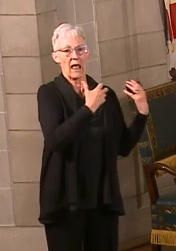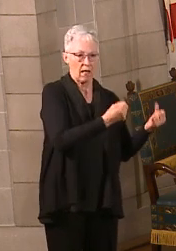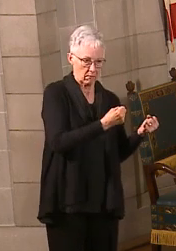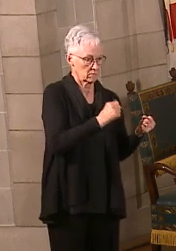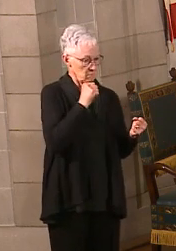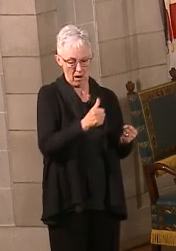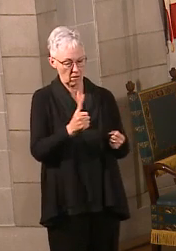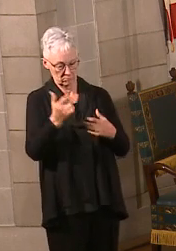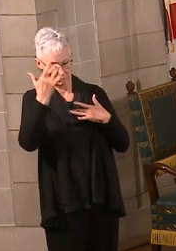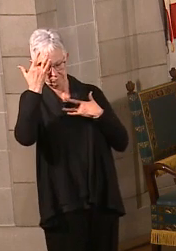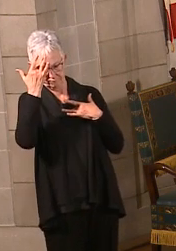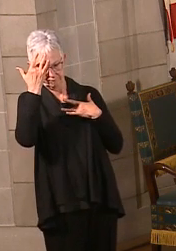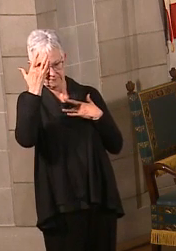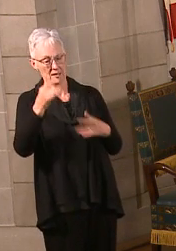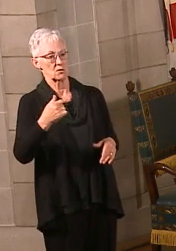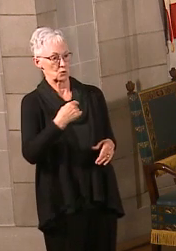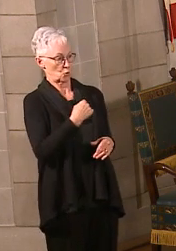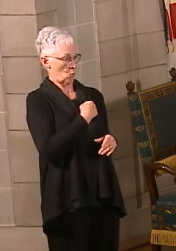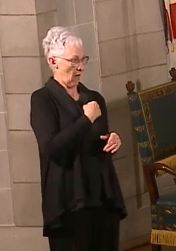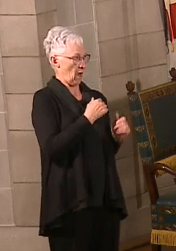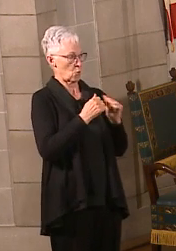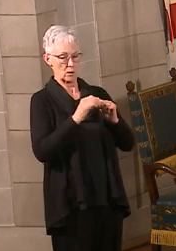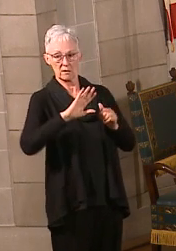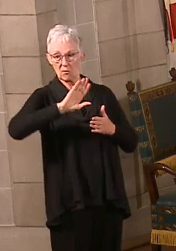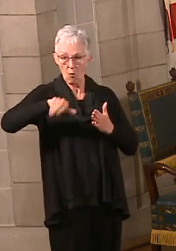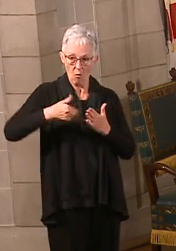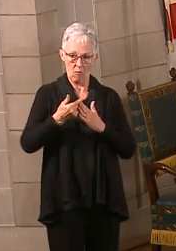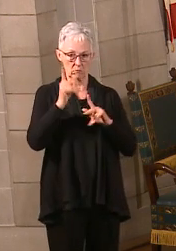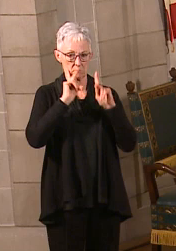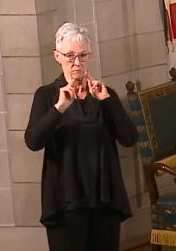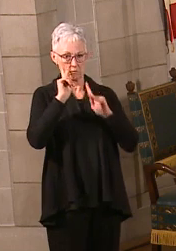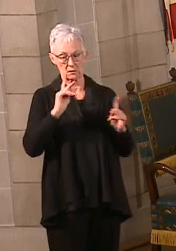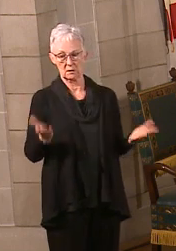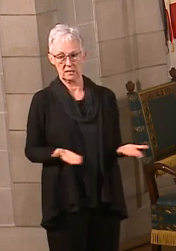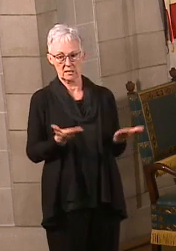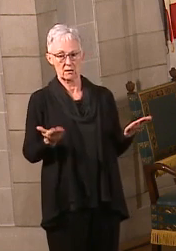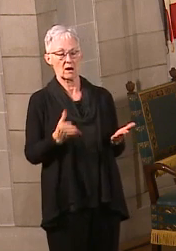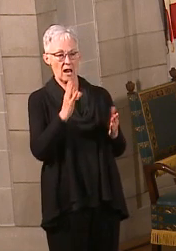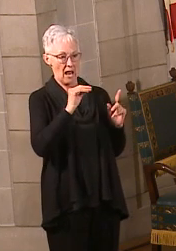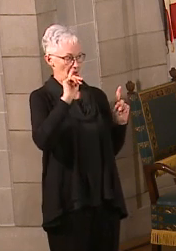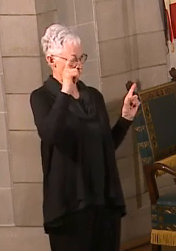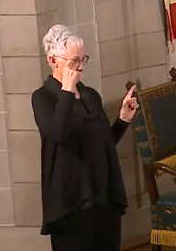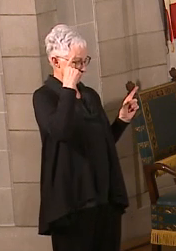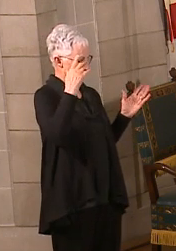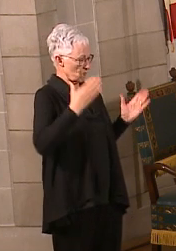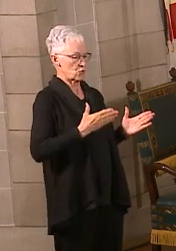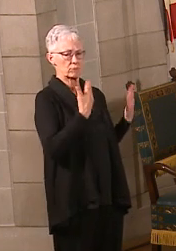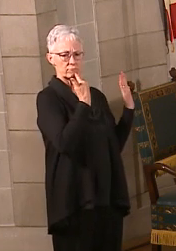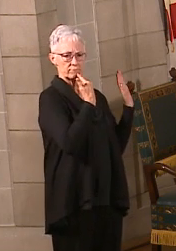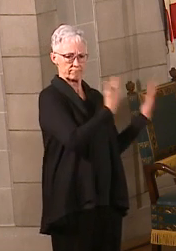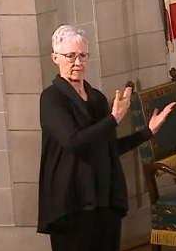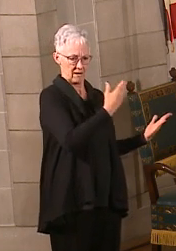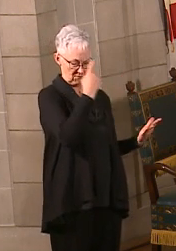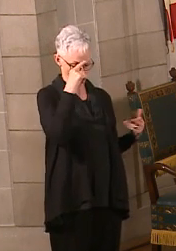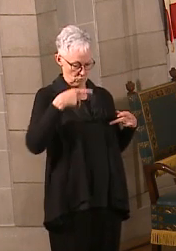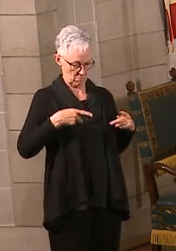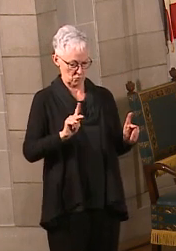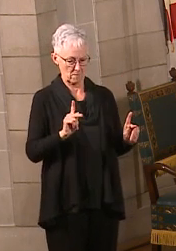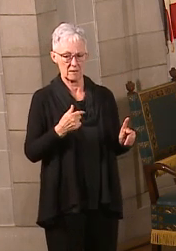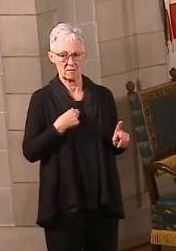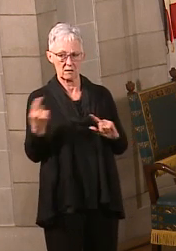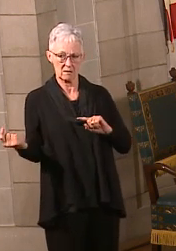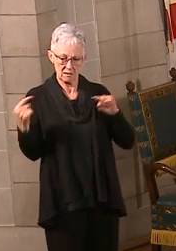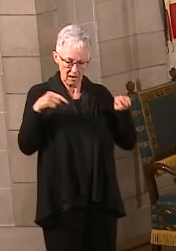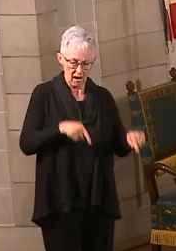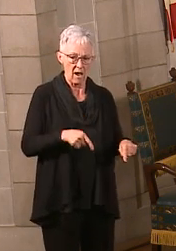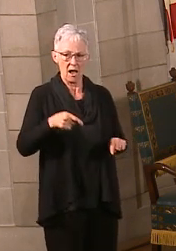all of the residents of Nebraska during this pandemic. And I want to thank him for this opportunity to speak to you and again reassure that this